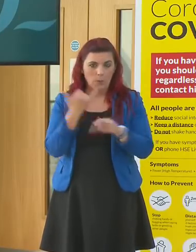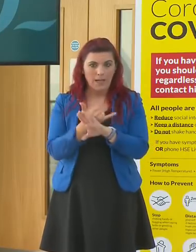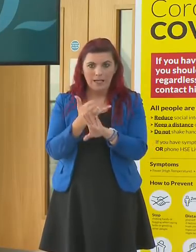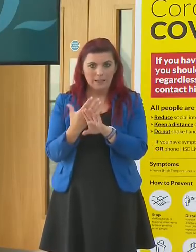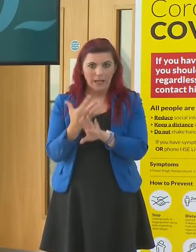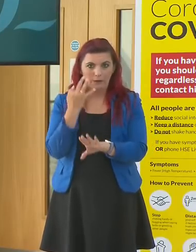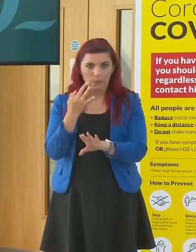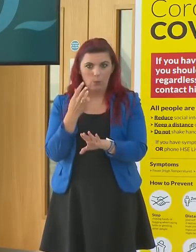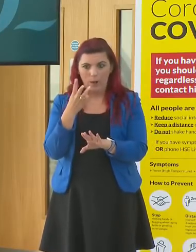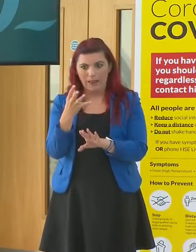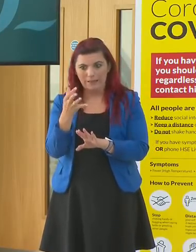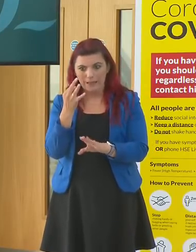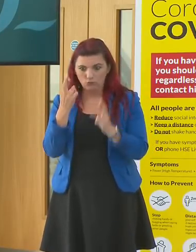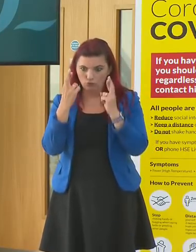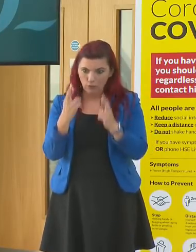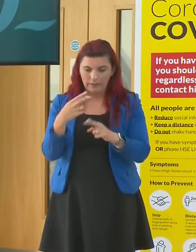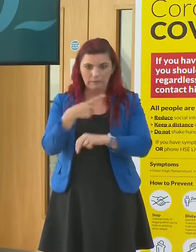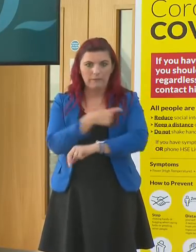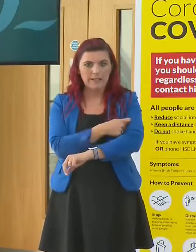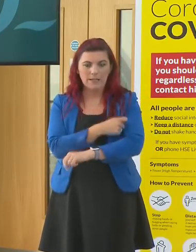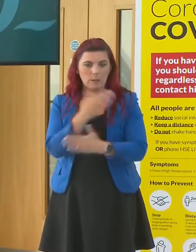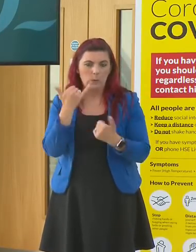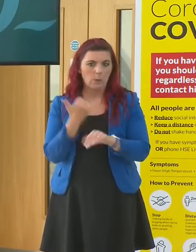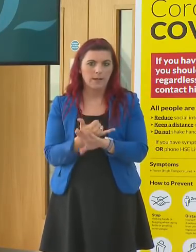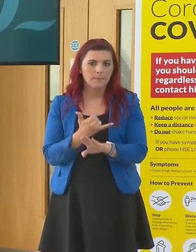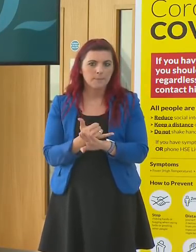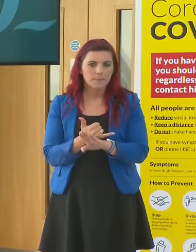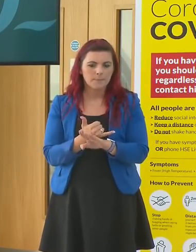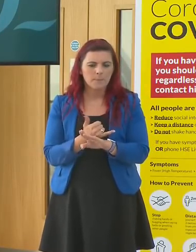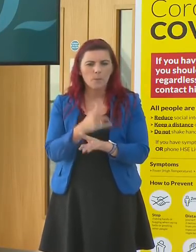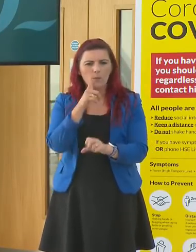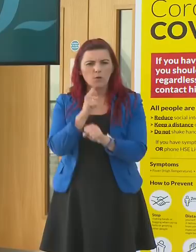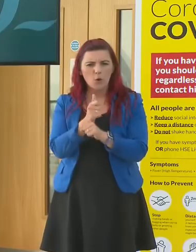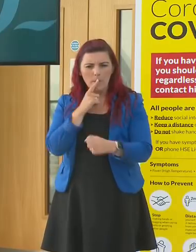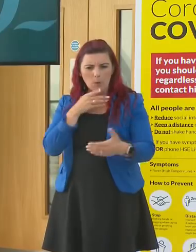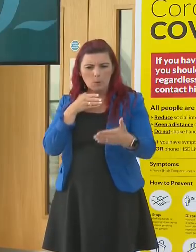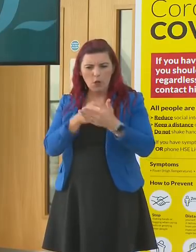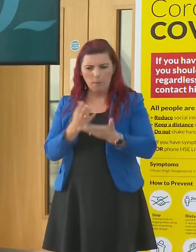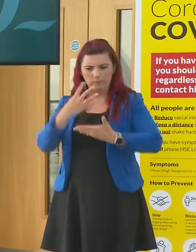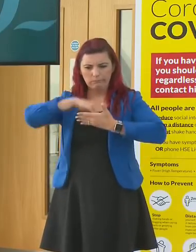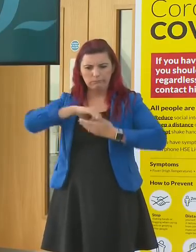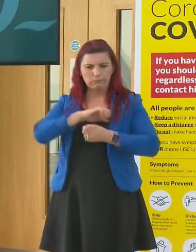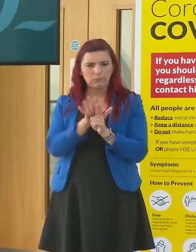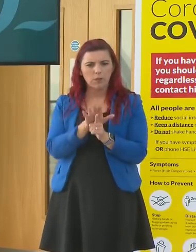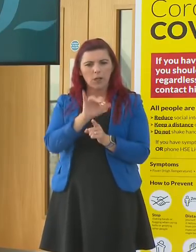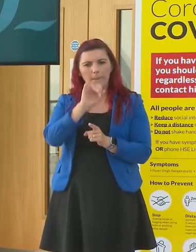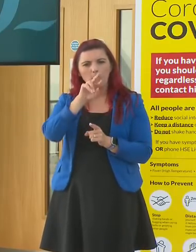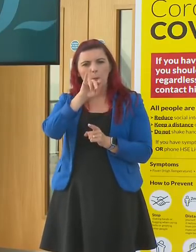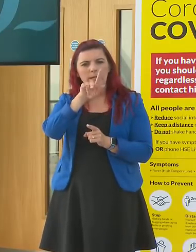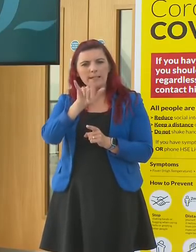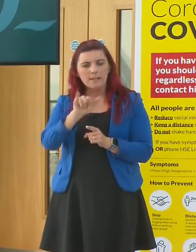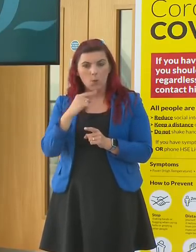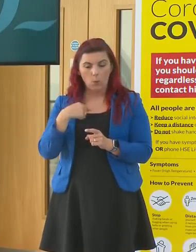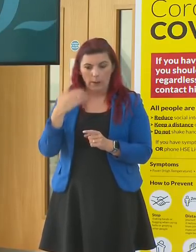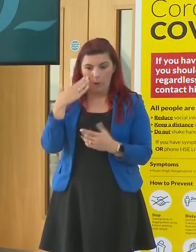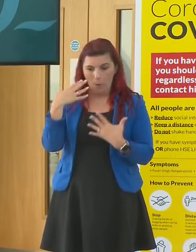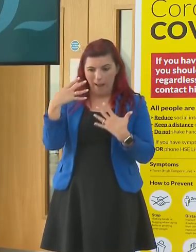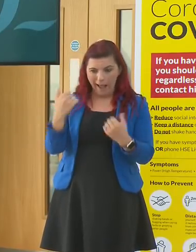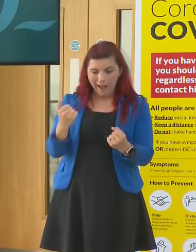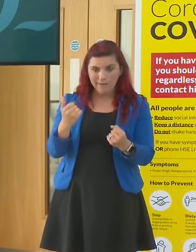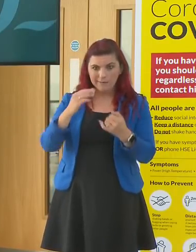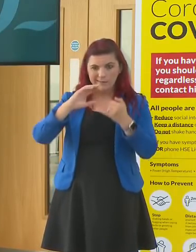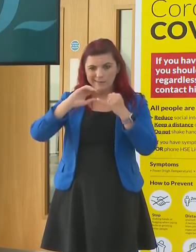with an effective vaccine. In terms of immunity, it's of some reassurance that we know that antibody testing is